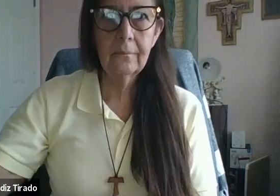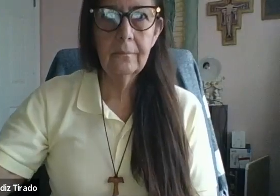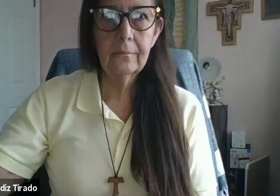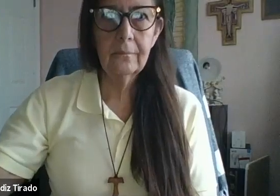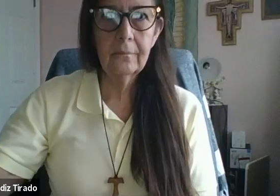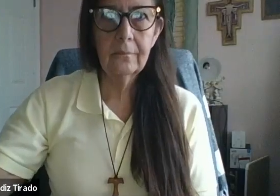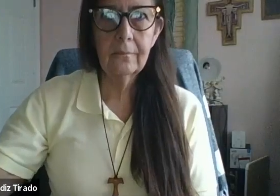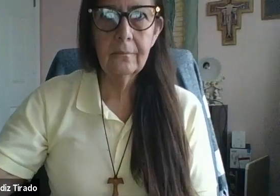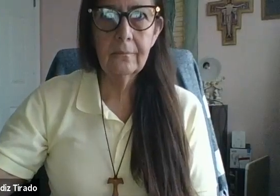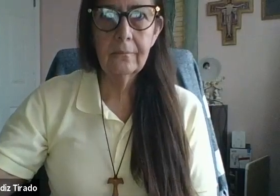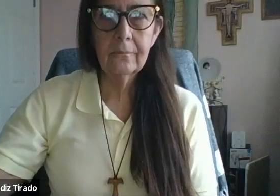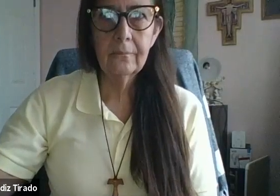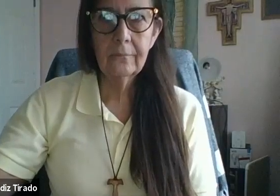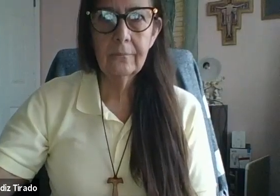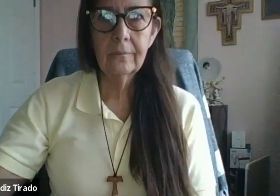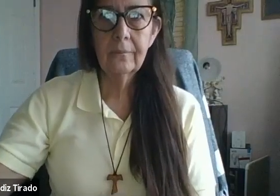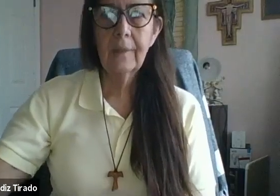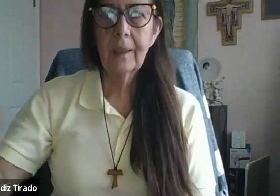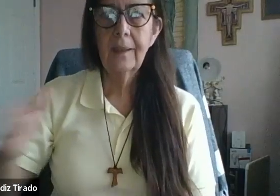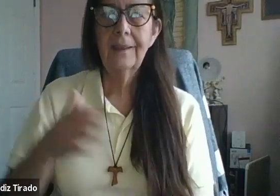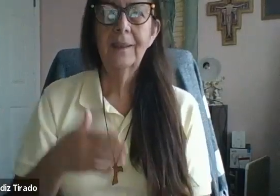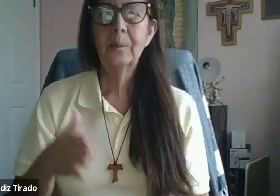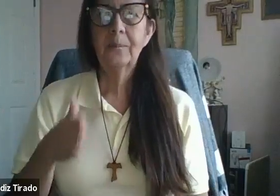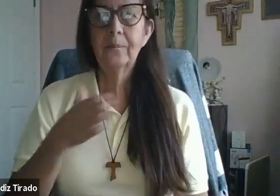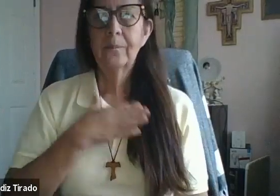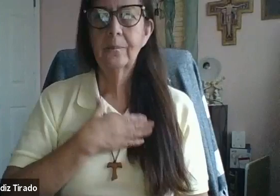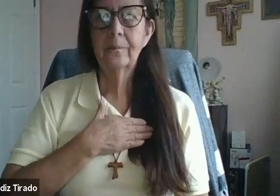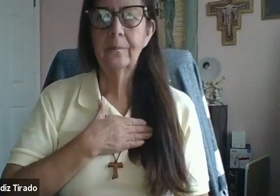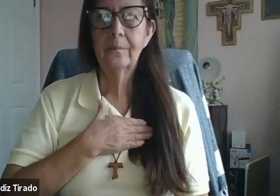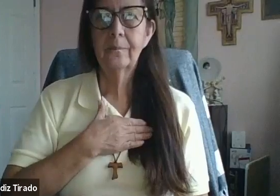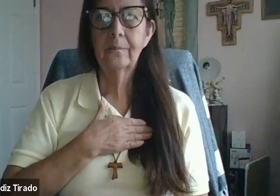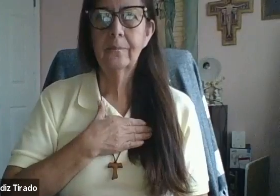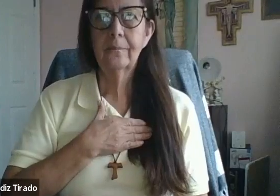you to unmute.